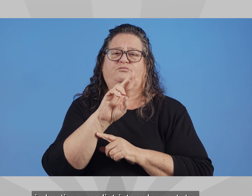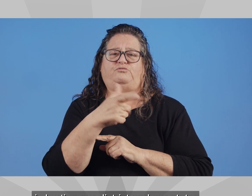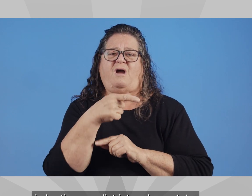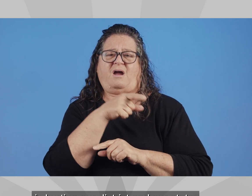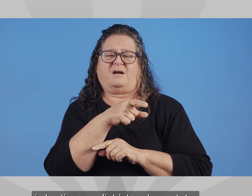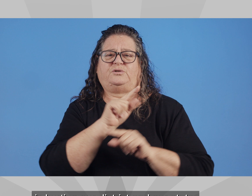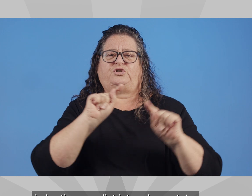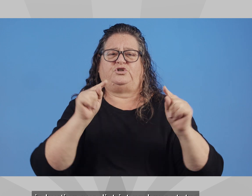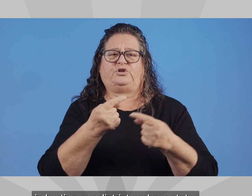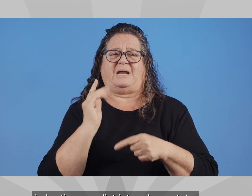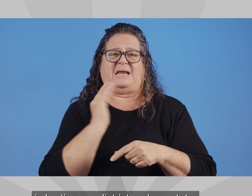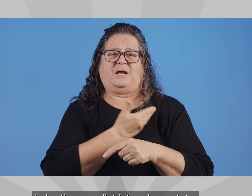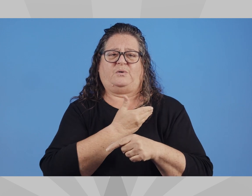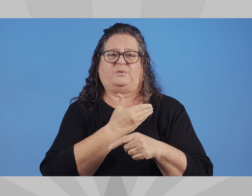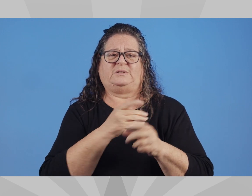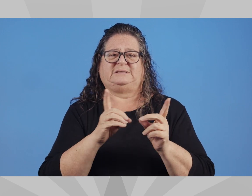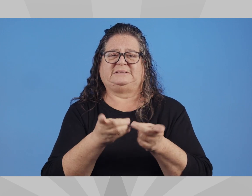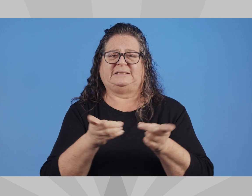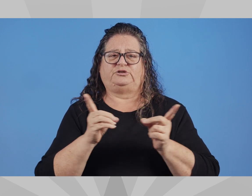hurting our district and our state.